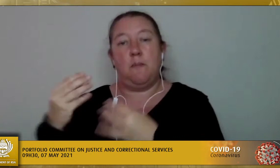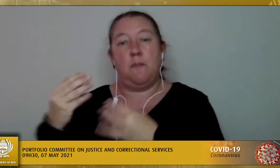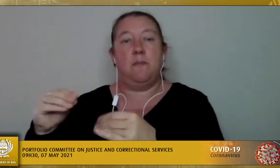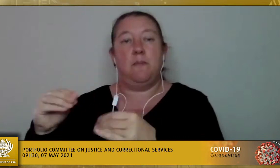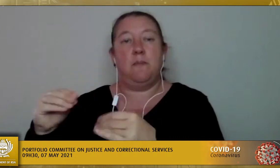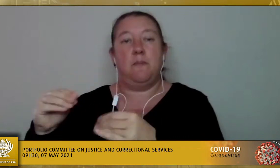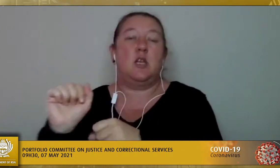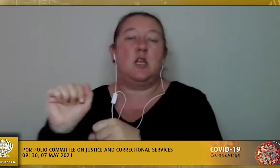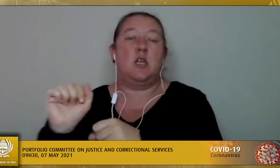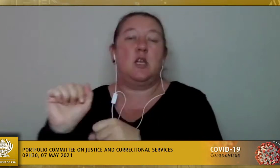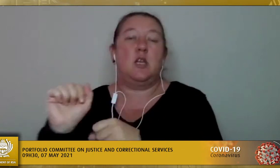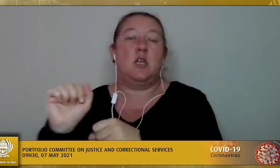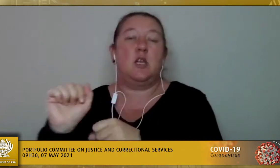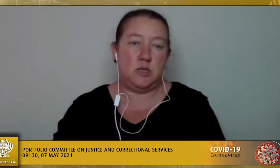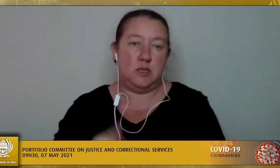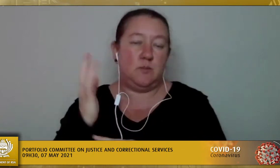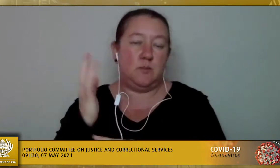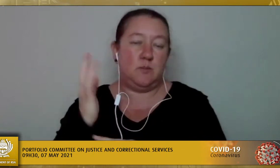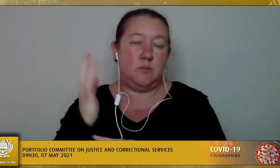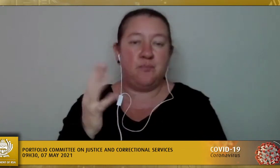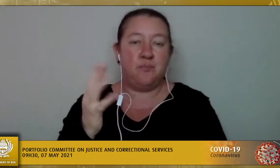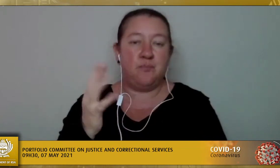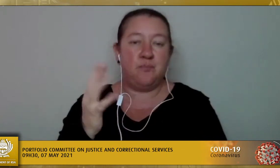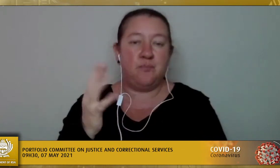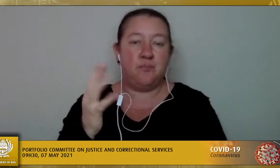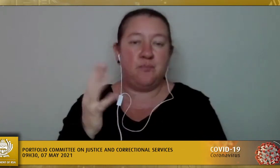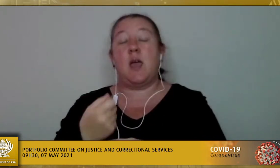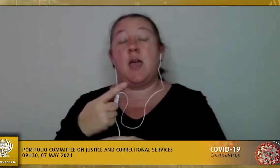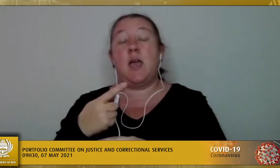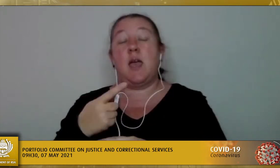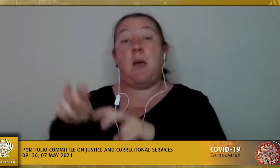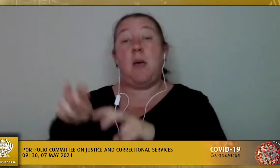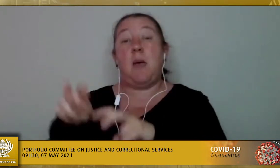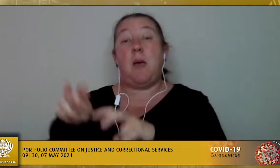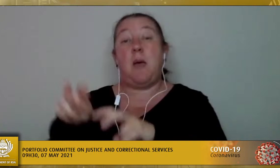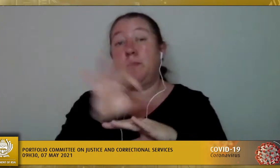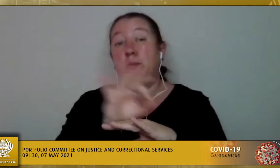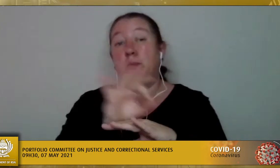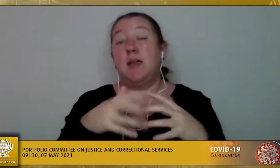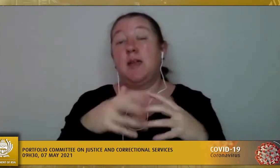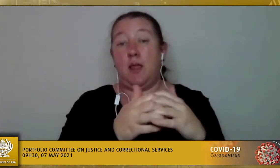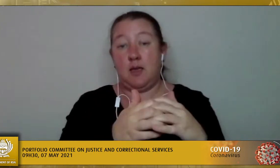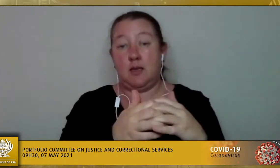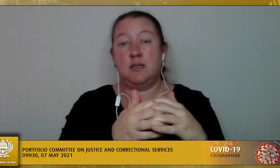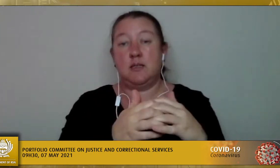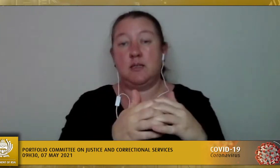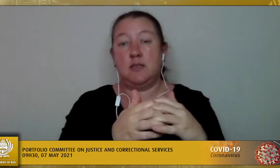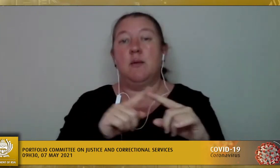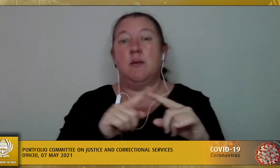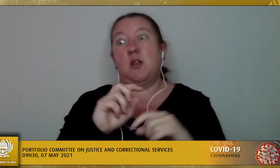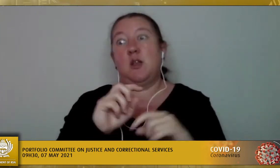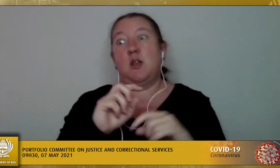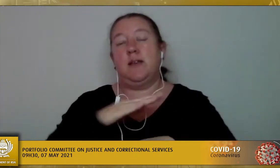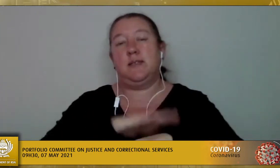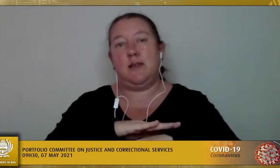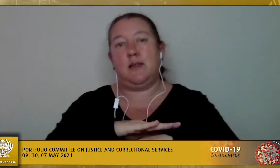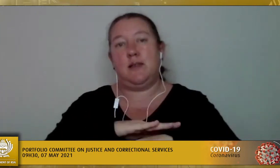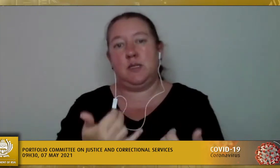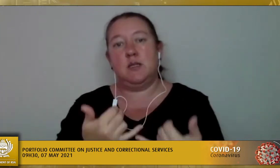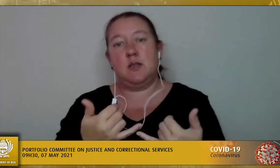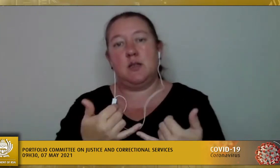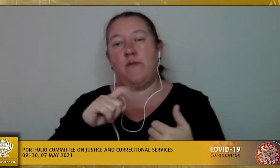doing its work as we speak we've had a migration plan in place um but twice now we've had to